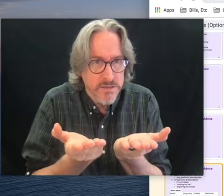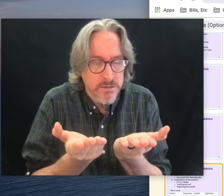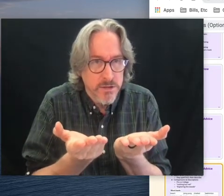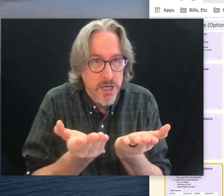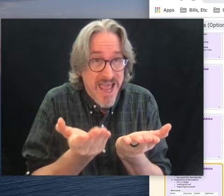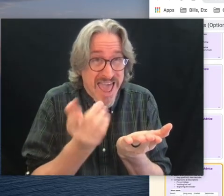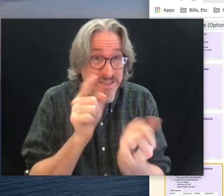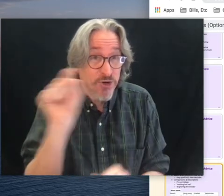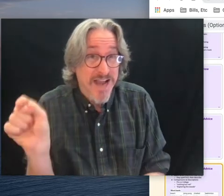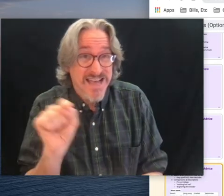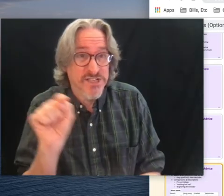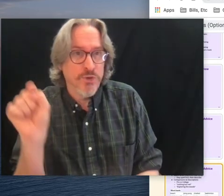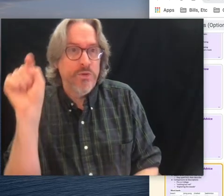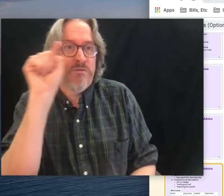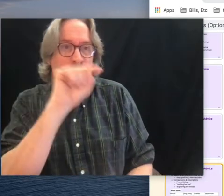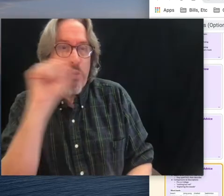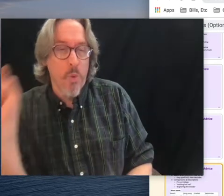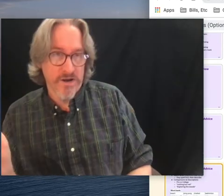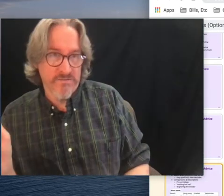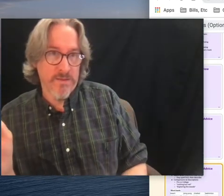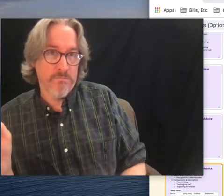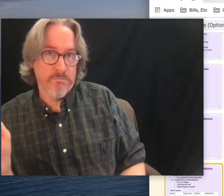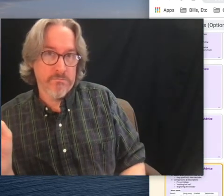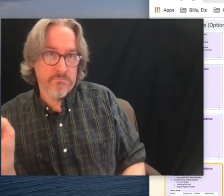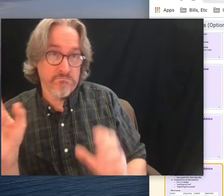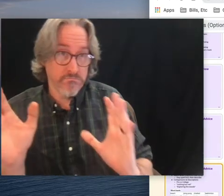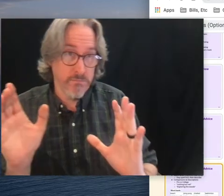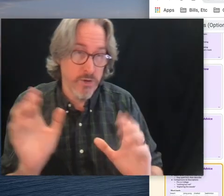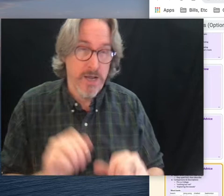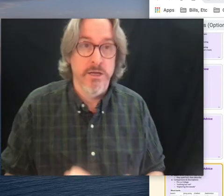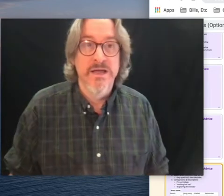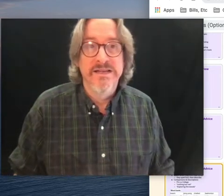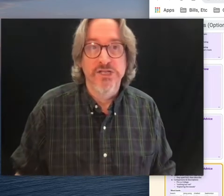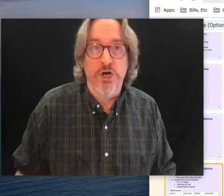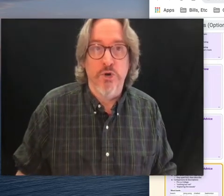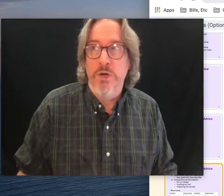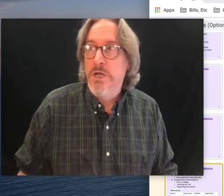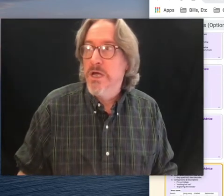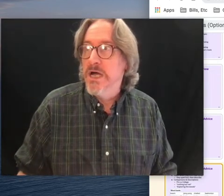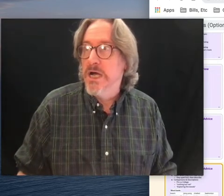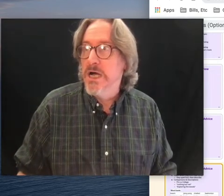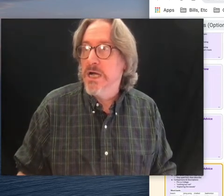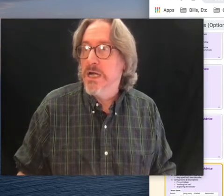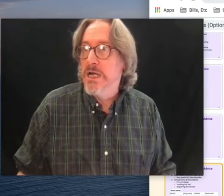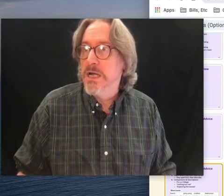comparisons, and then they're going to ask you for one of them. Okay. So,